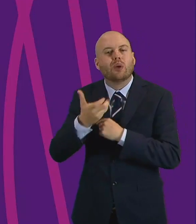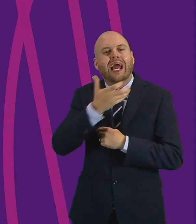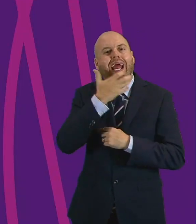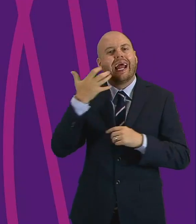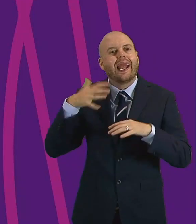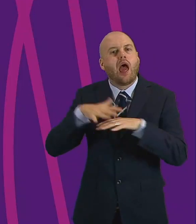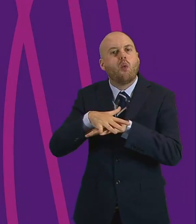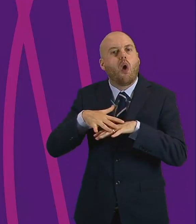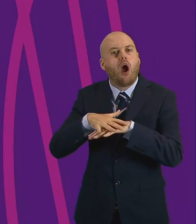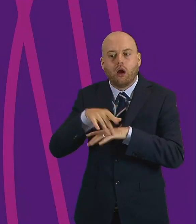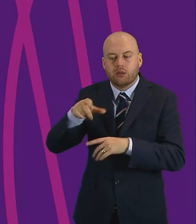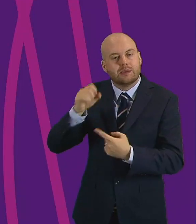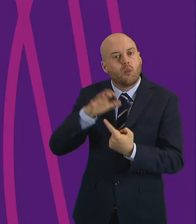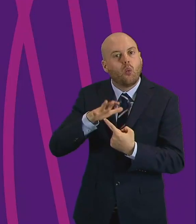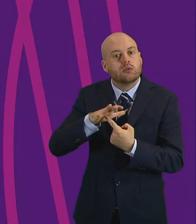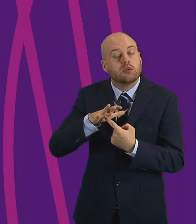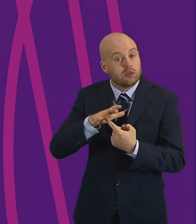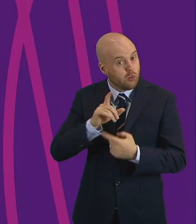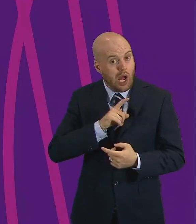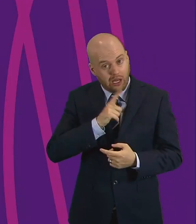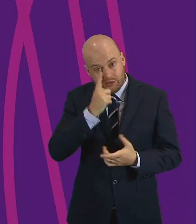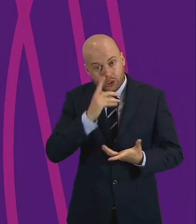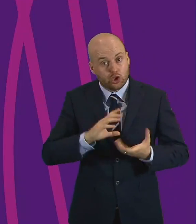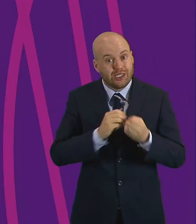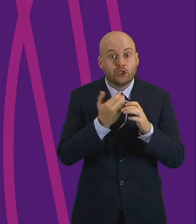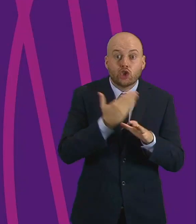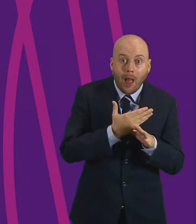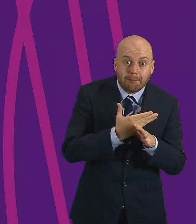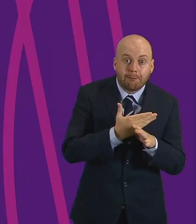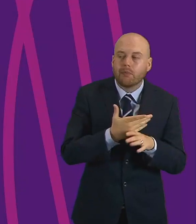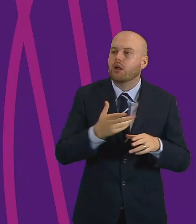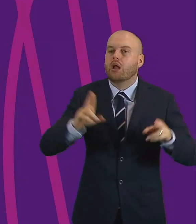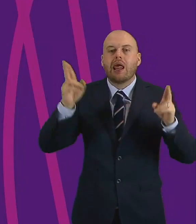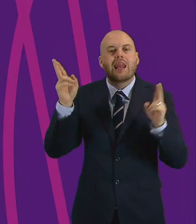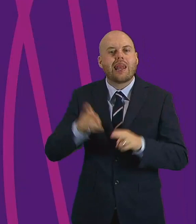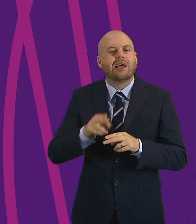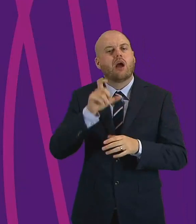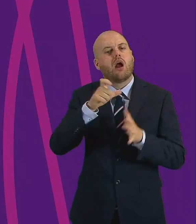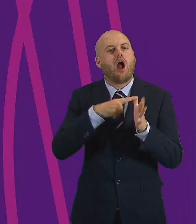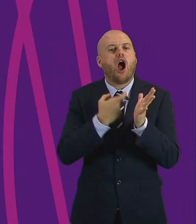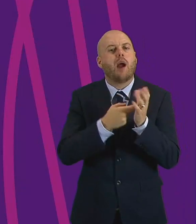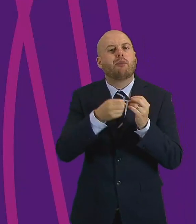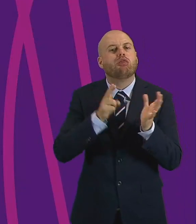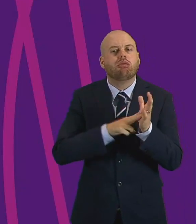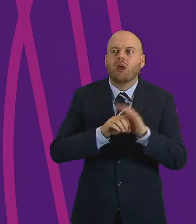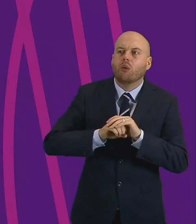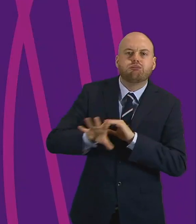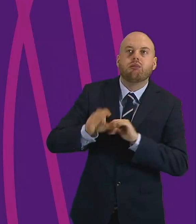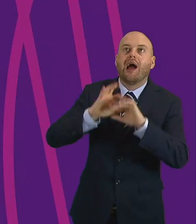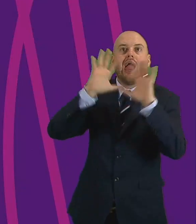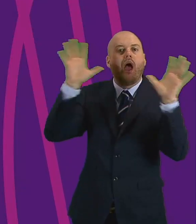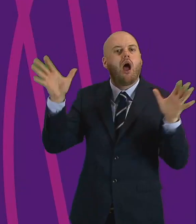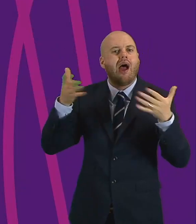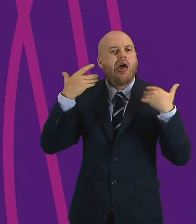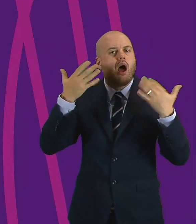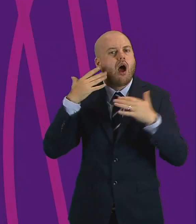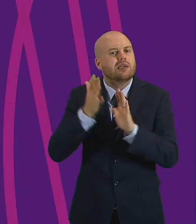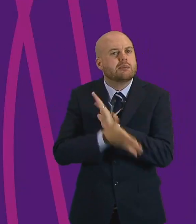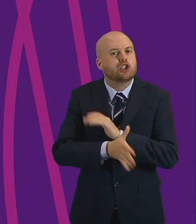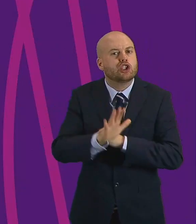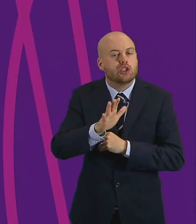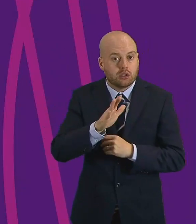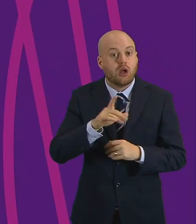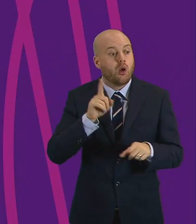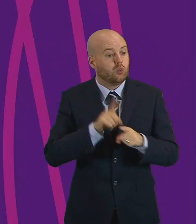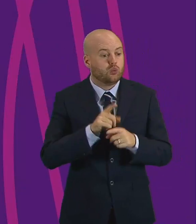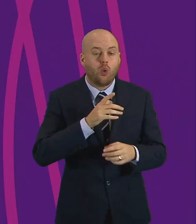vital if we're going to see jobs created, that we're going to see carbon emissions reduced, and we're going to see our local economies